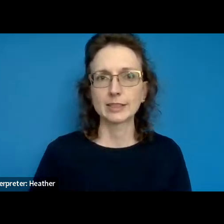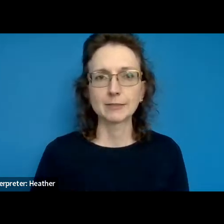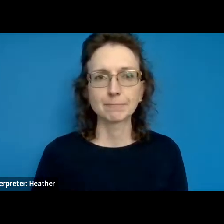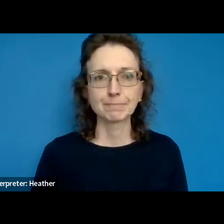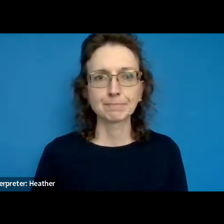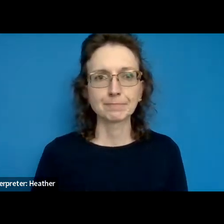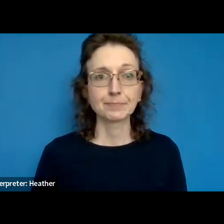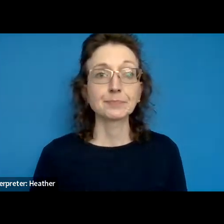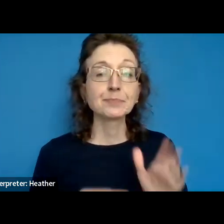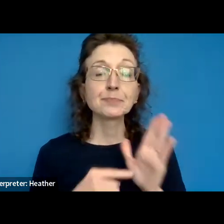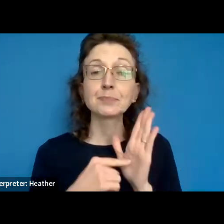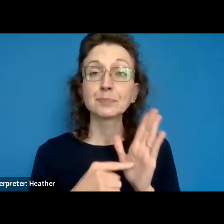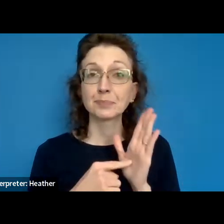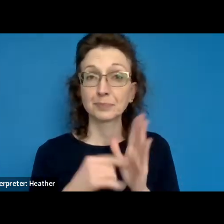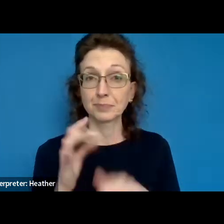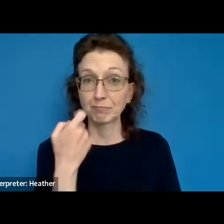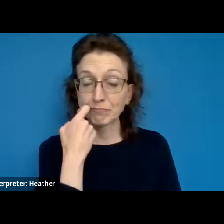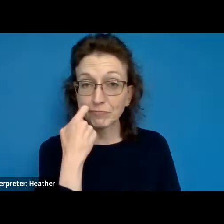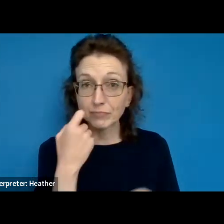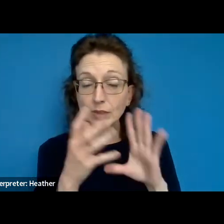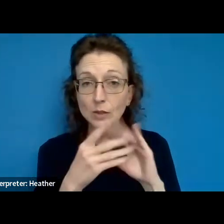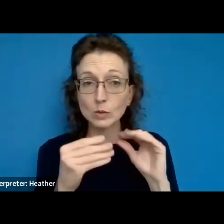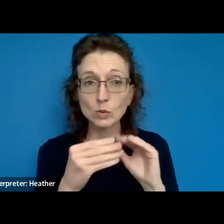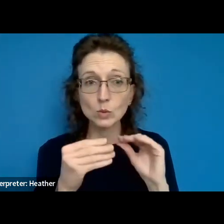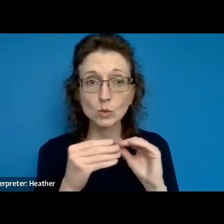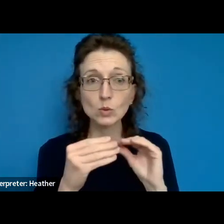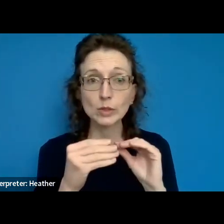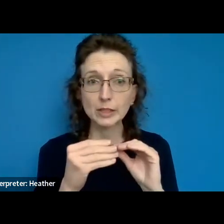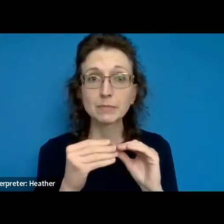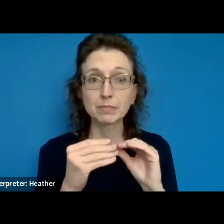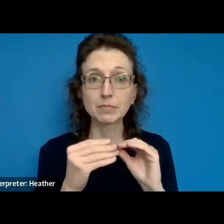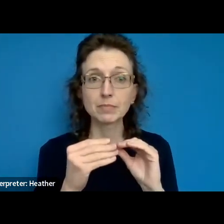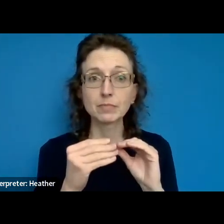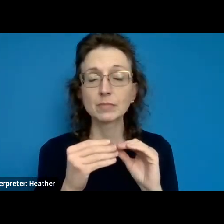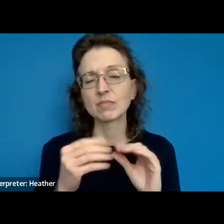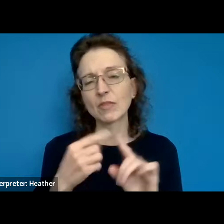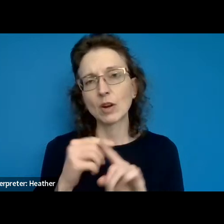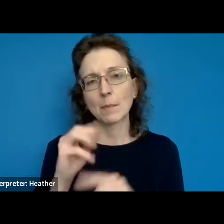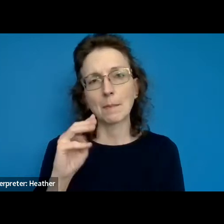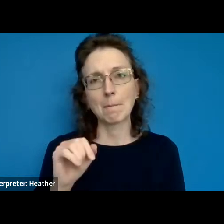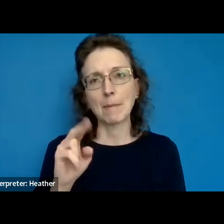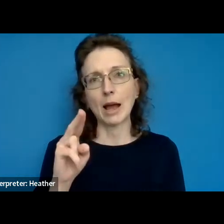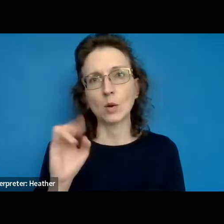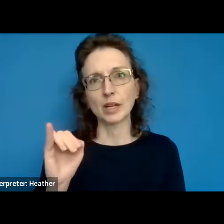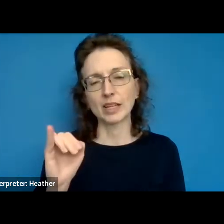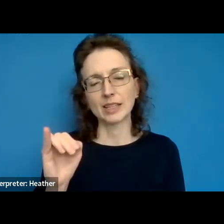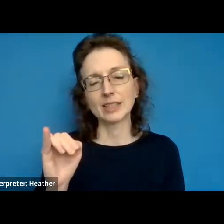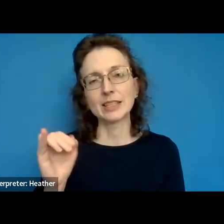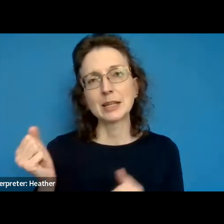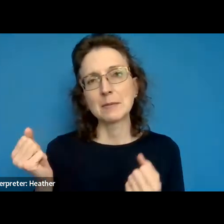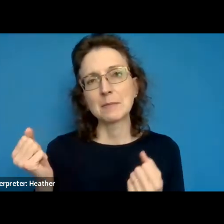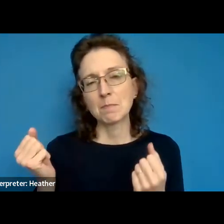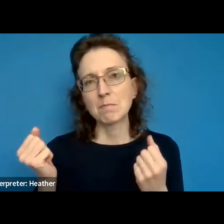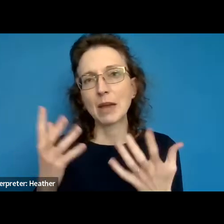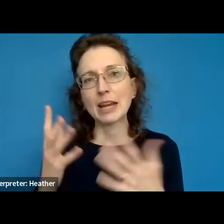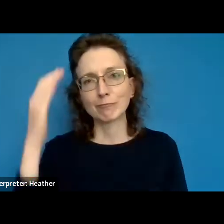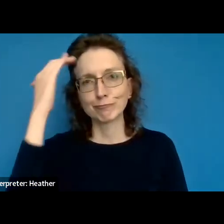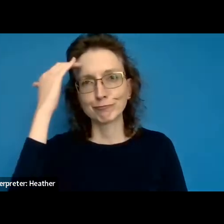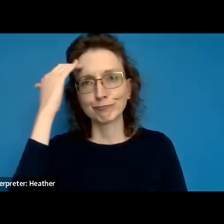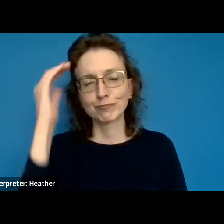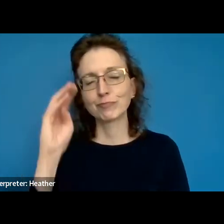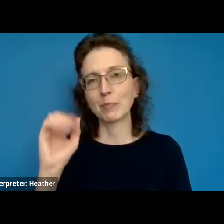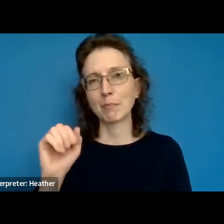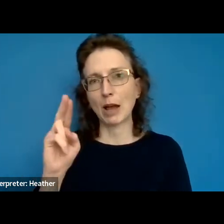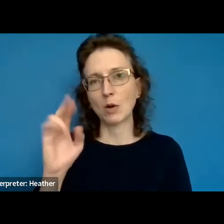For example, the story I just told you is a story from Maui. Many people are already familiar with